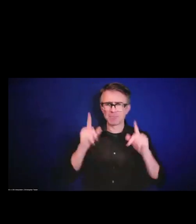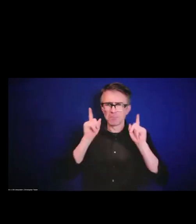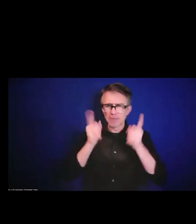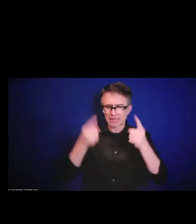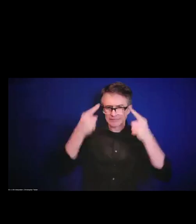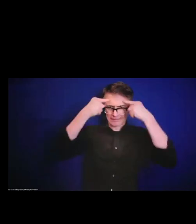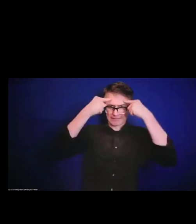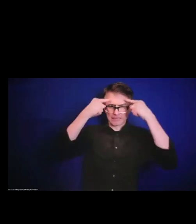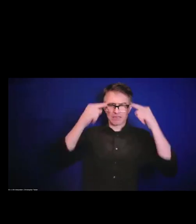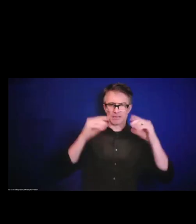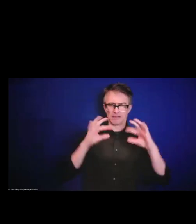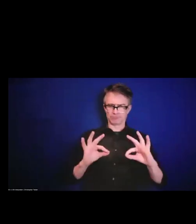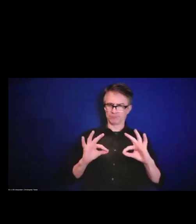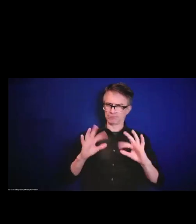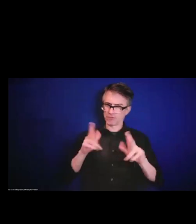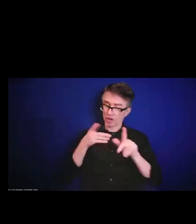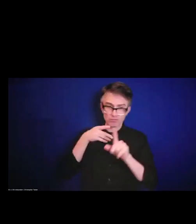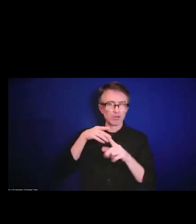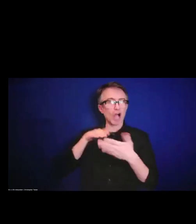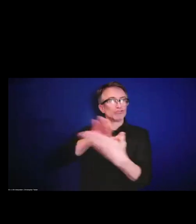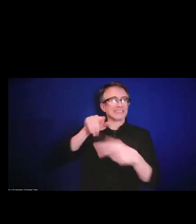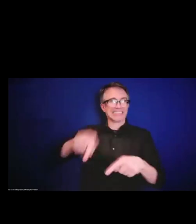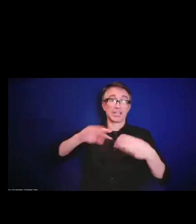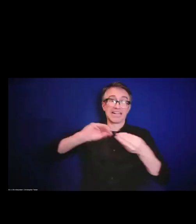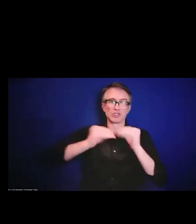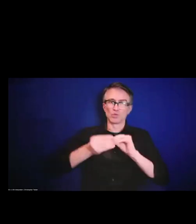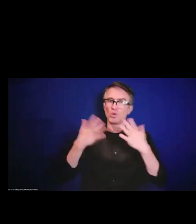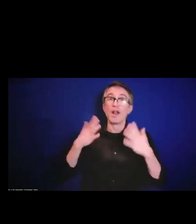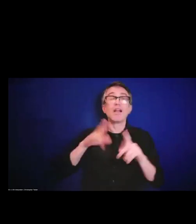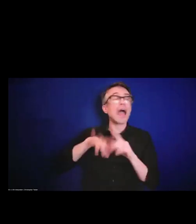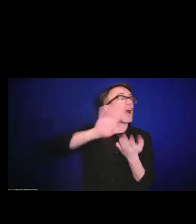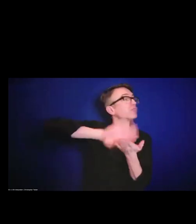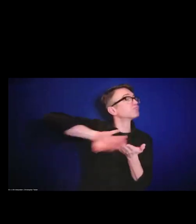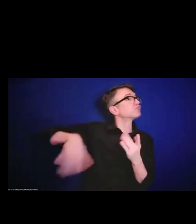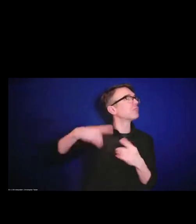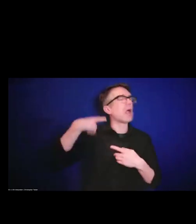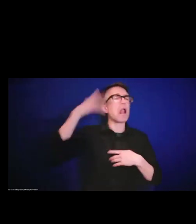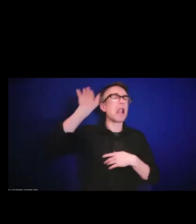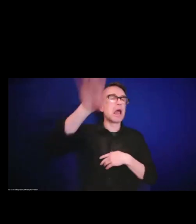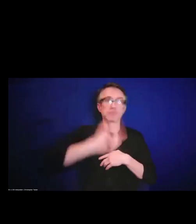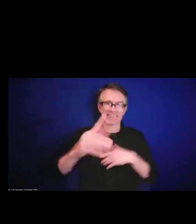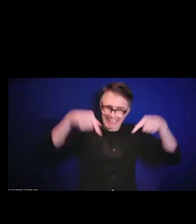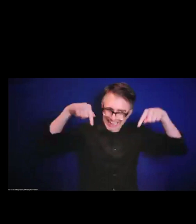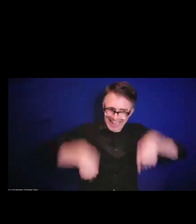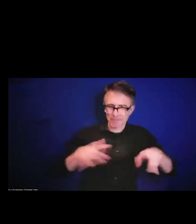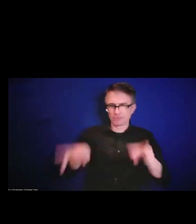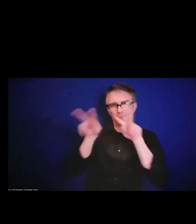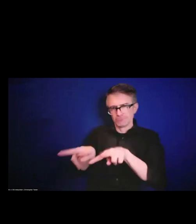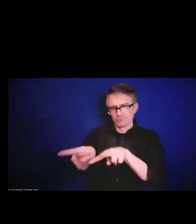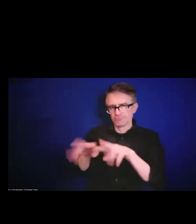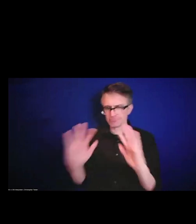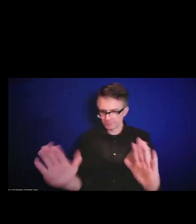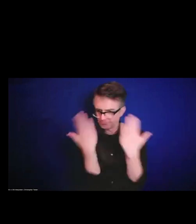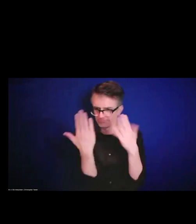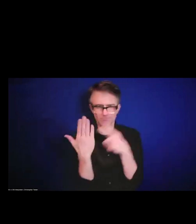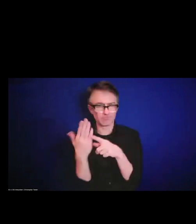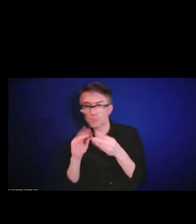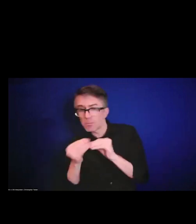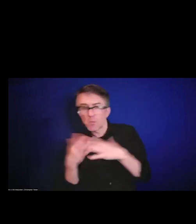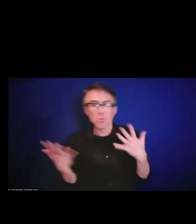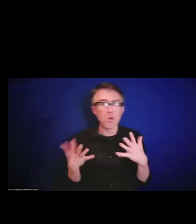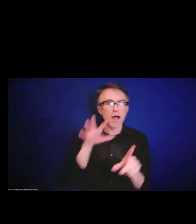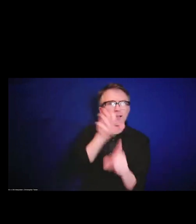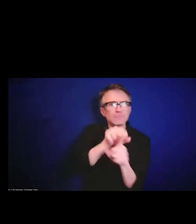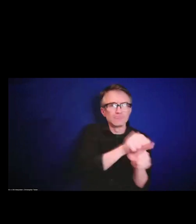of AI and AI use across the board. So,